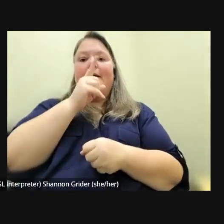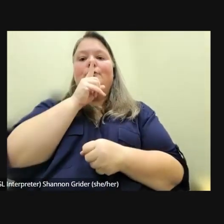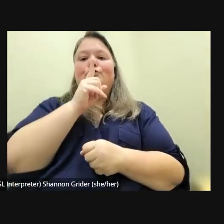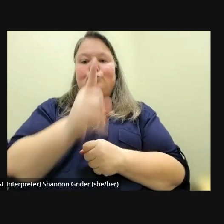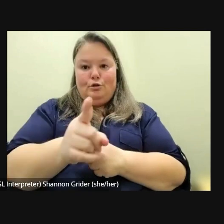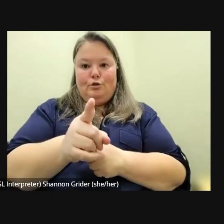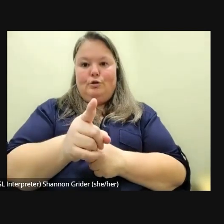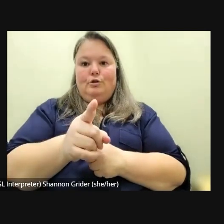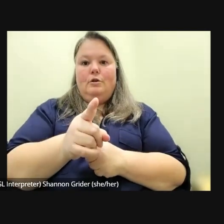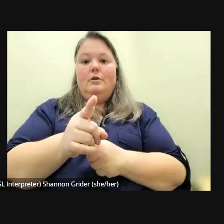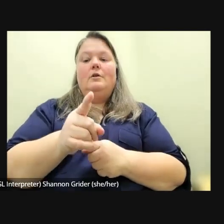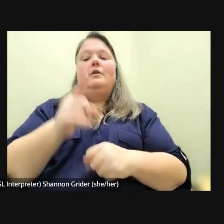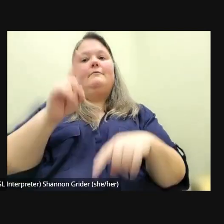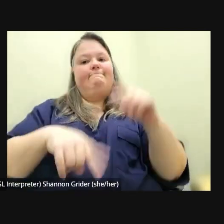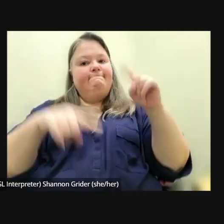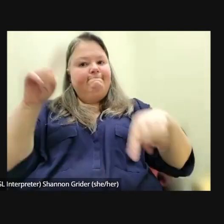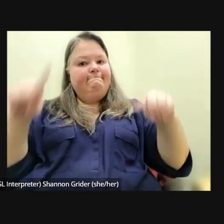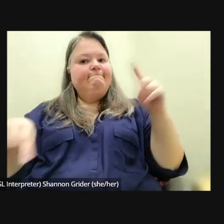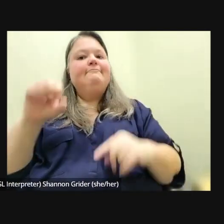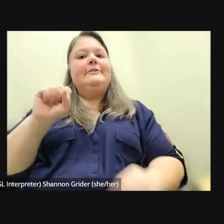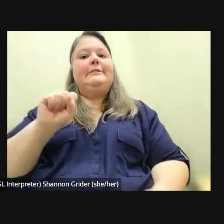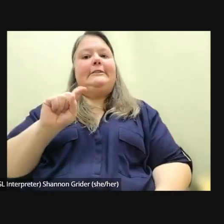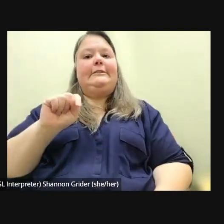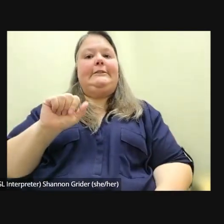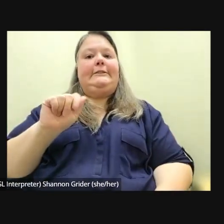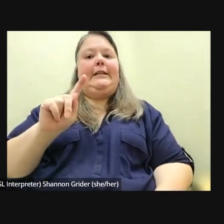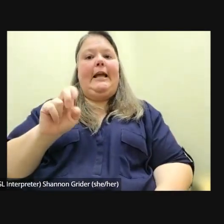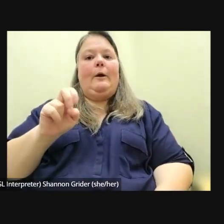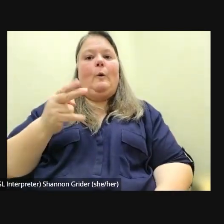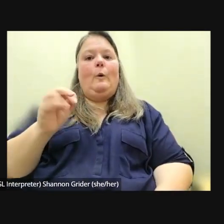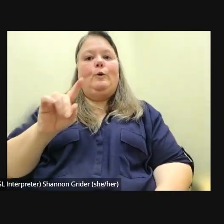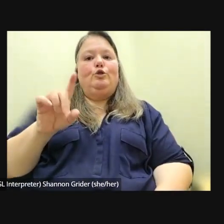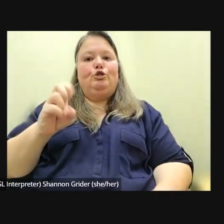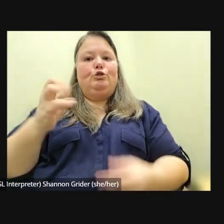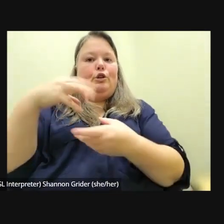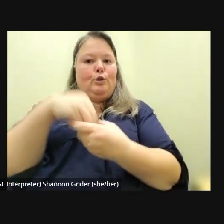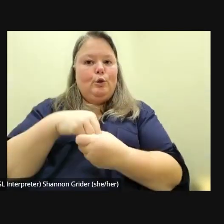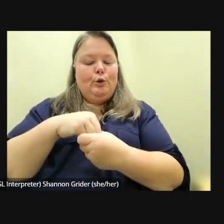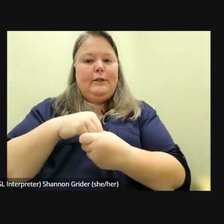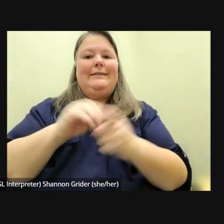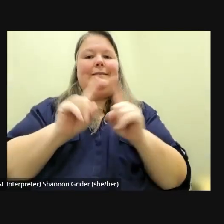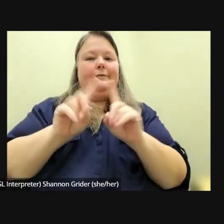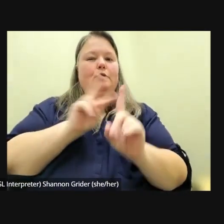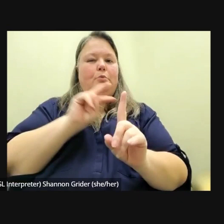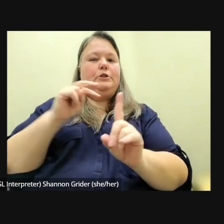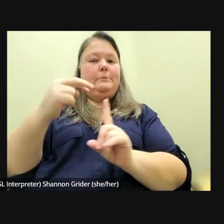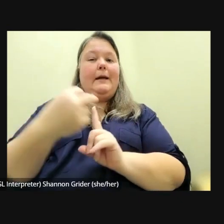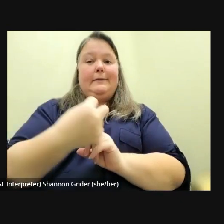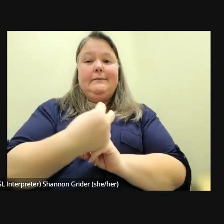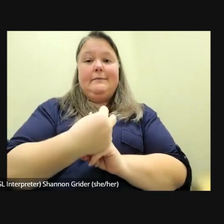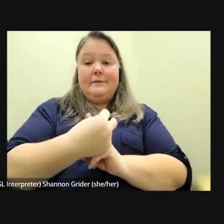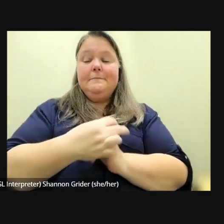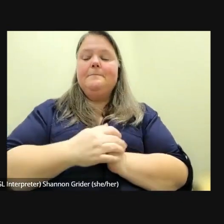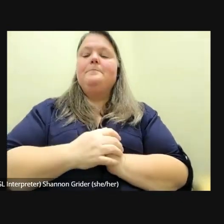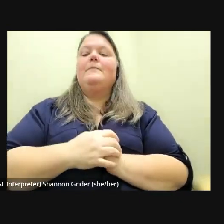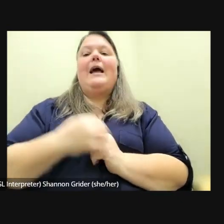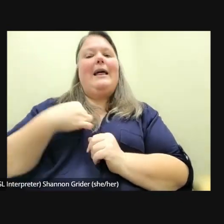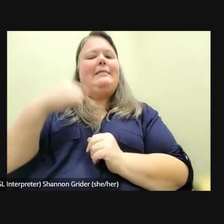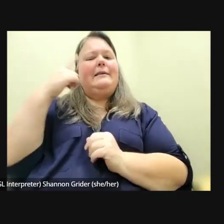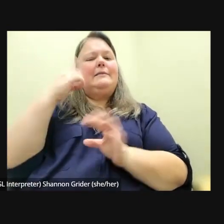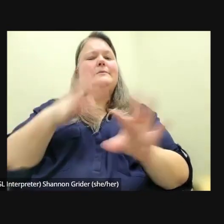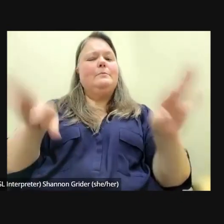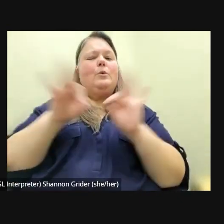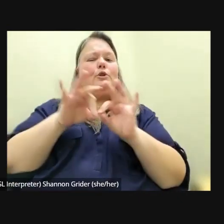different stakeholders, a lot of different perspectives are included when that occurs, right? And I think it's important for us to keep that in mind